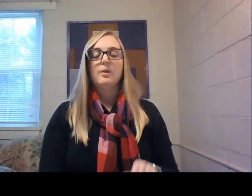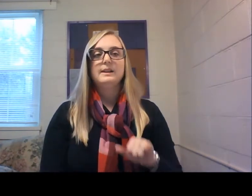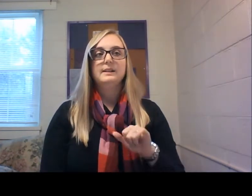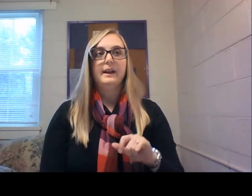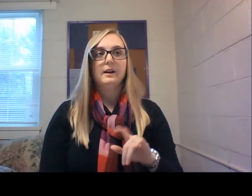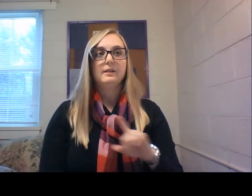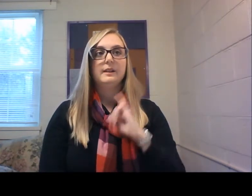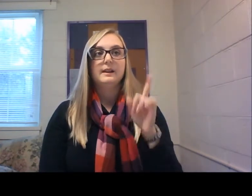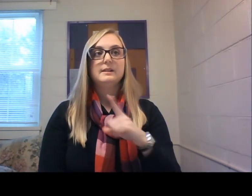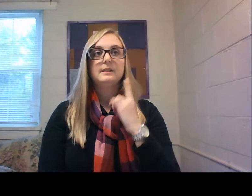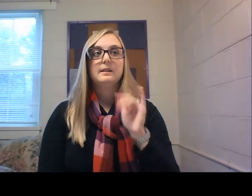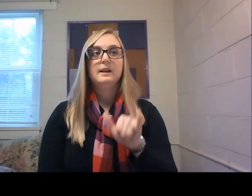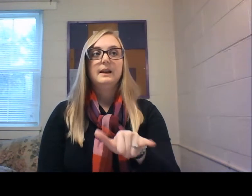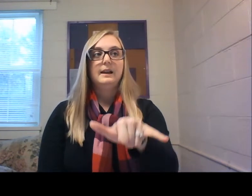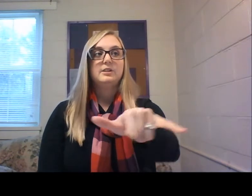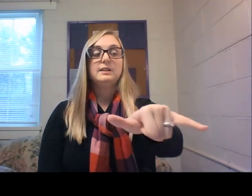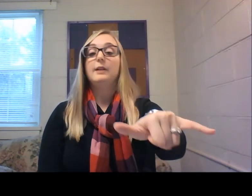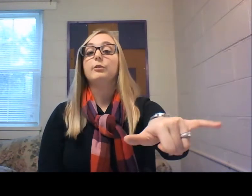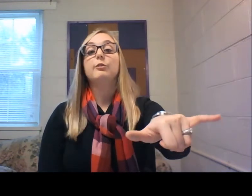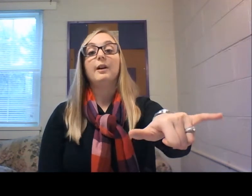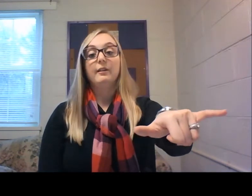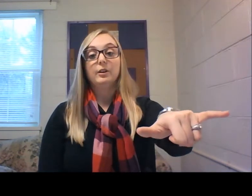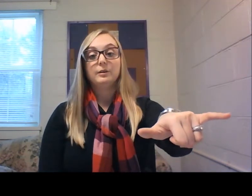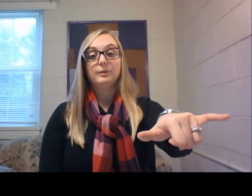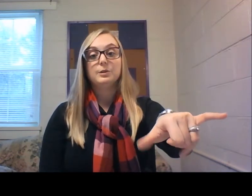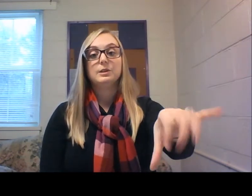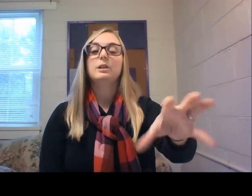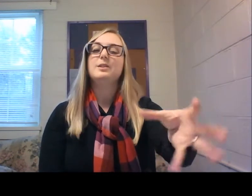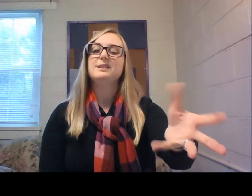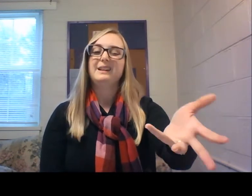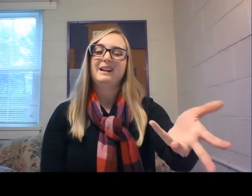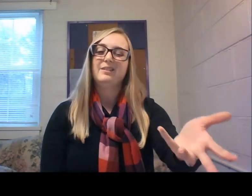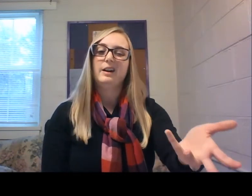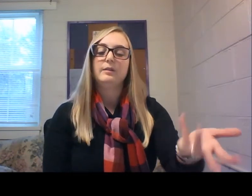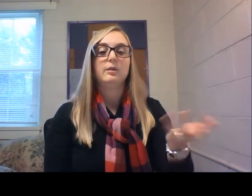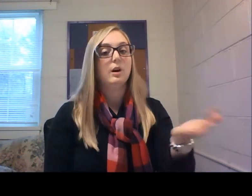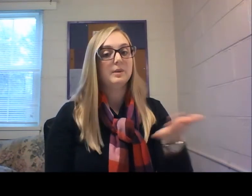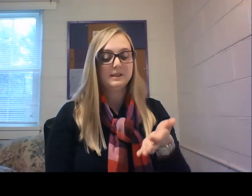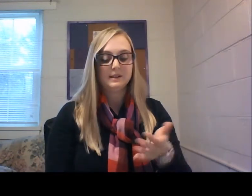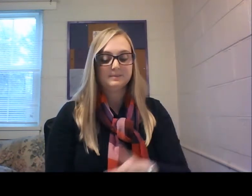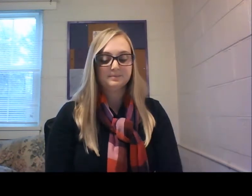Always there, this is the sign for forever, which is the closest thing I could find for always there.